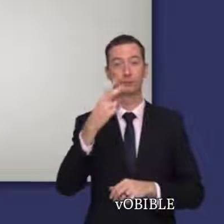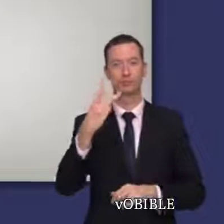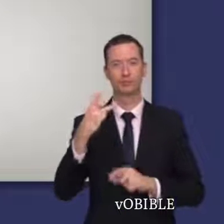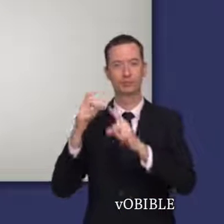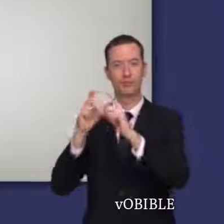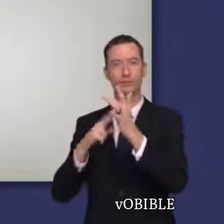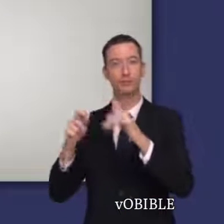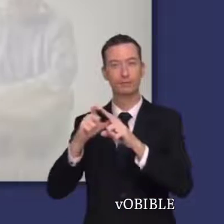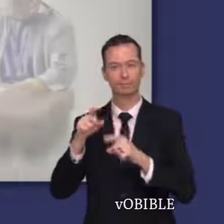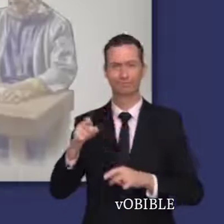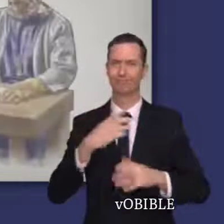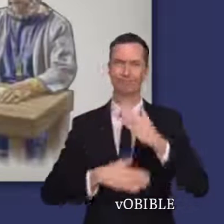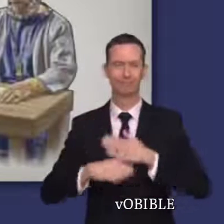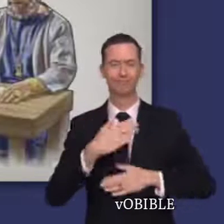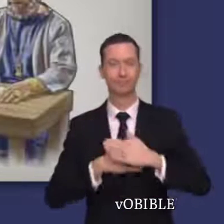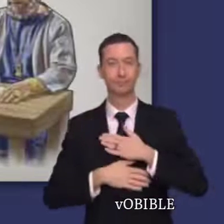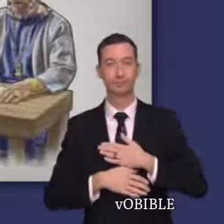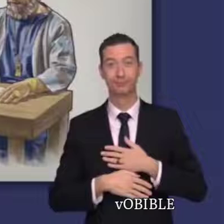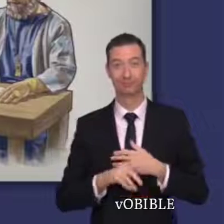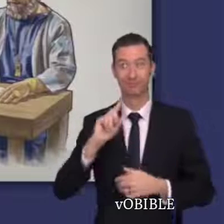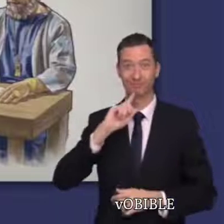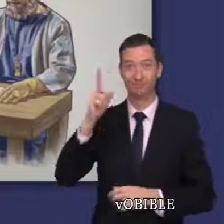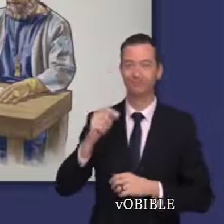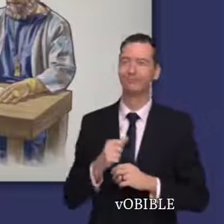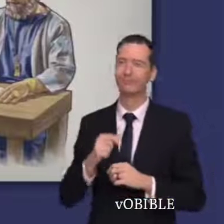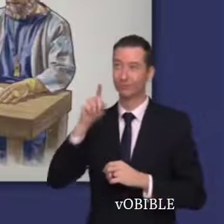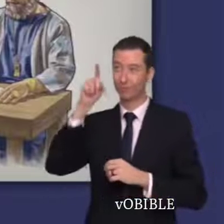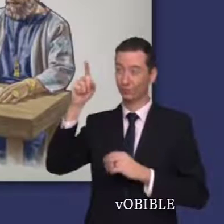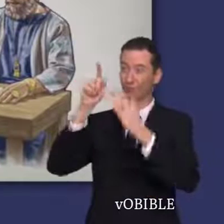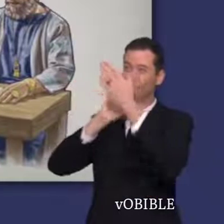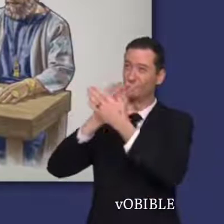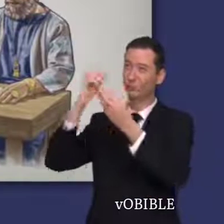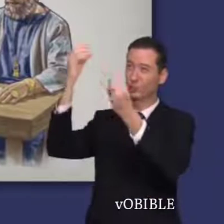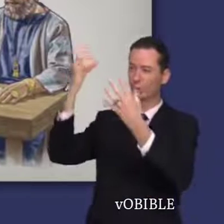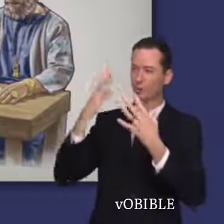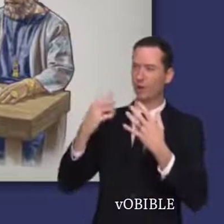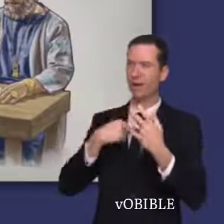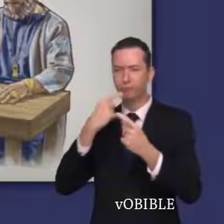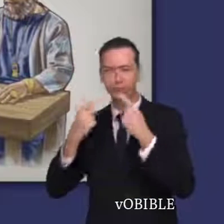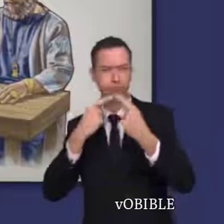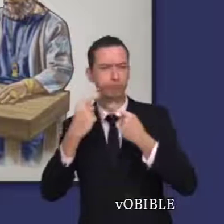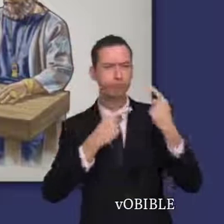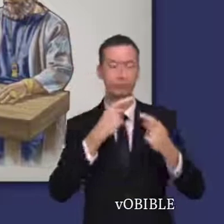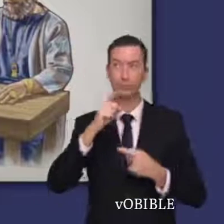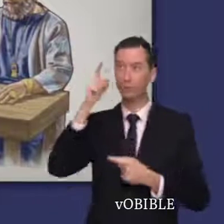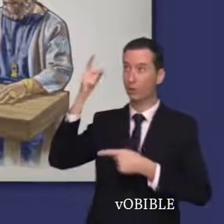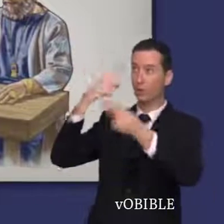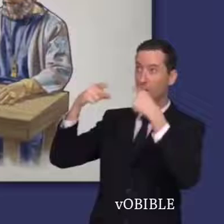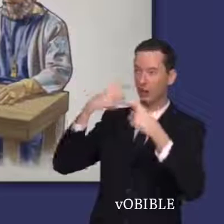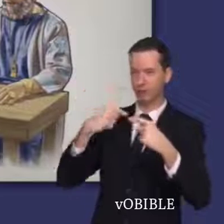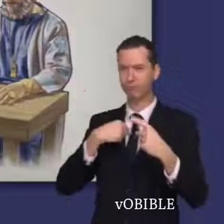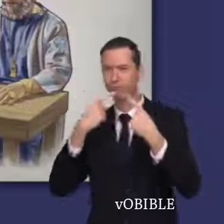In chapter 23, David humbly acknowledges, "The Spirit of Jehovah spoke through me.